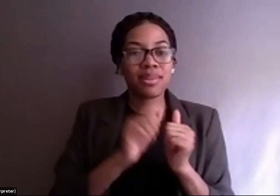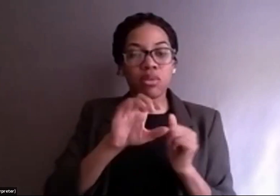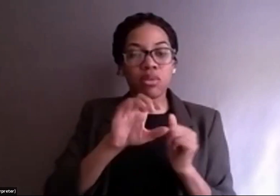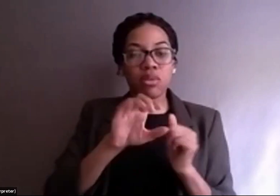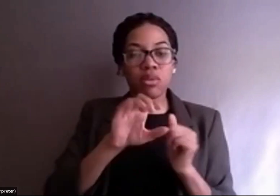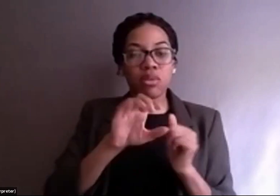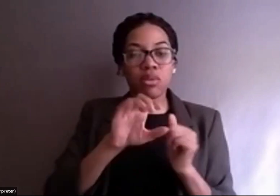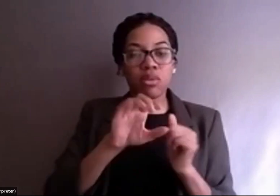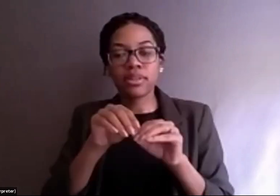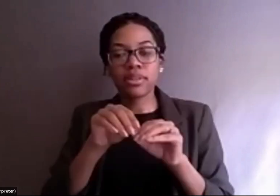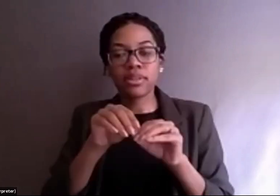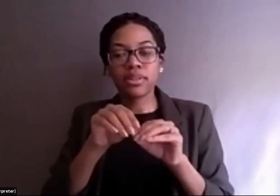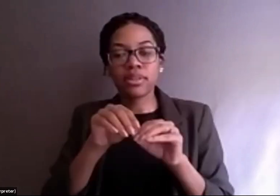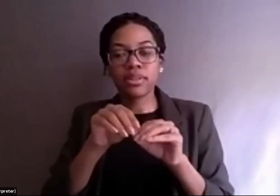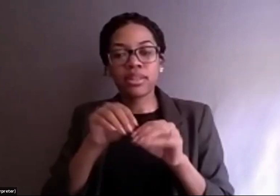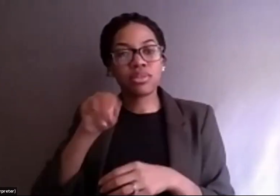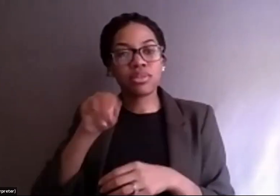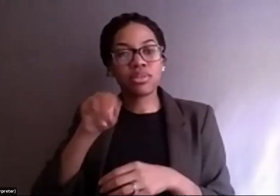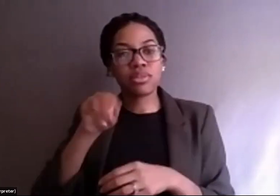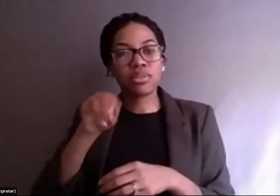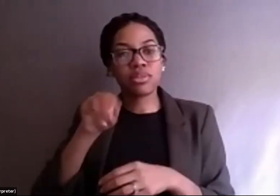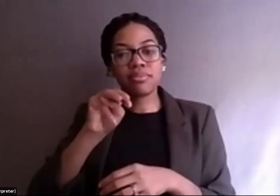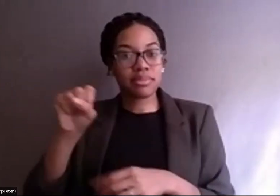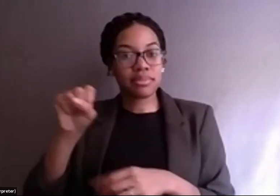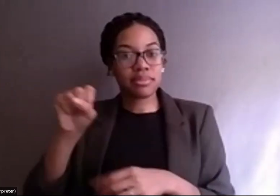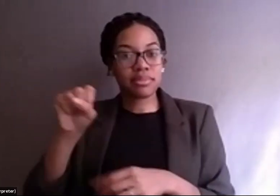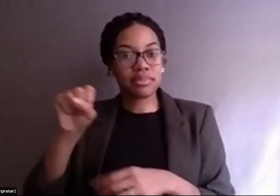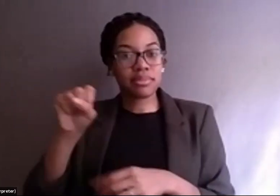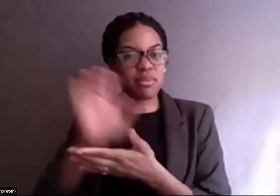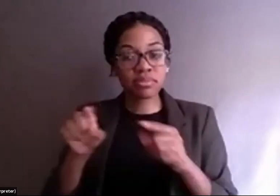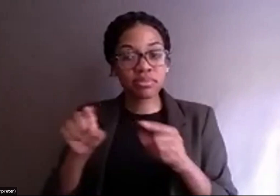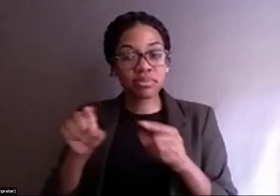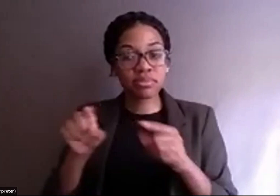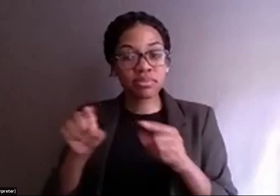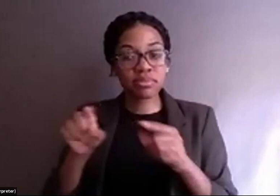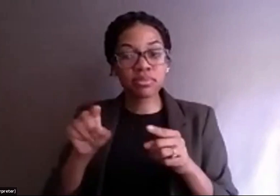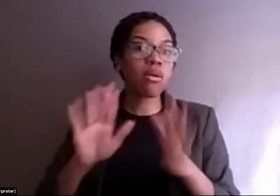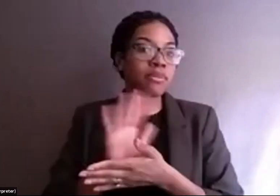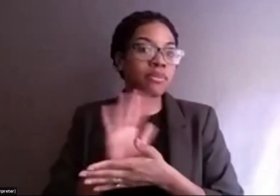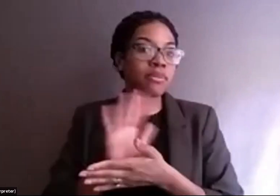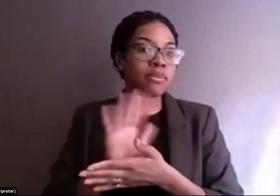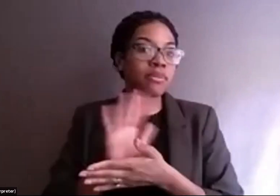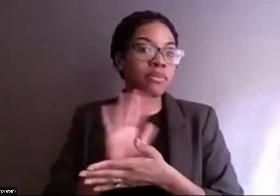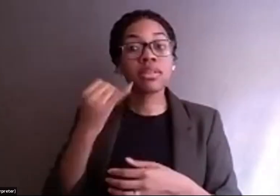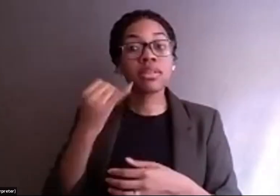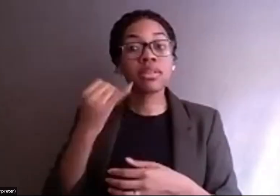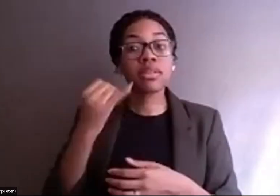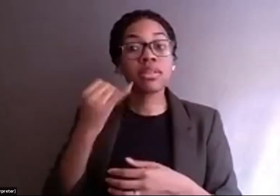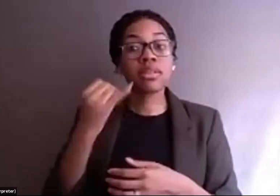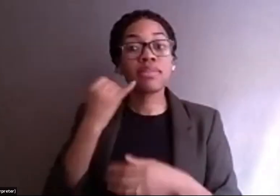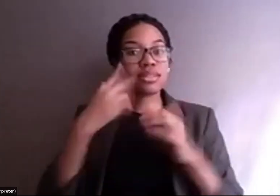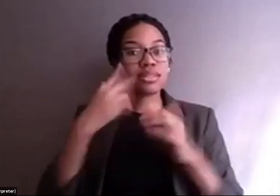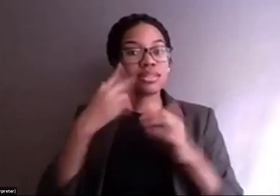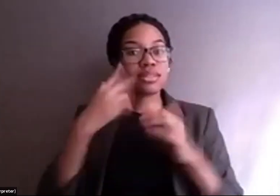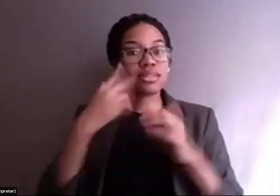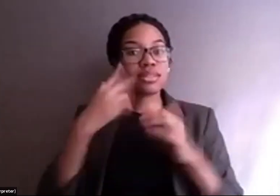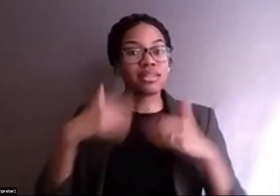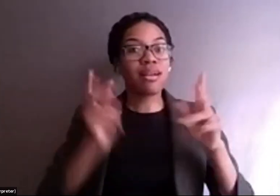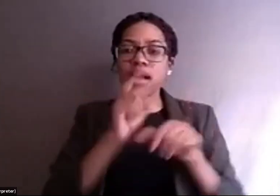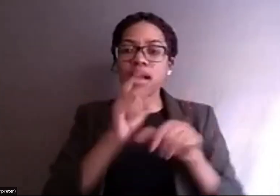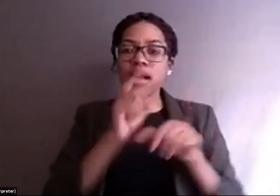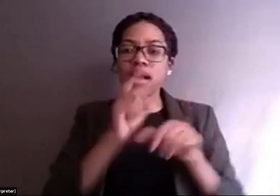you see young people taking it and taking the power. So you see it. It's not just, somebody telling